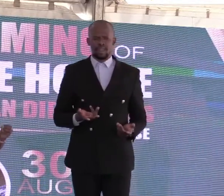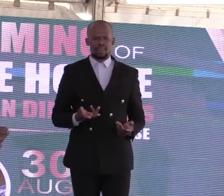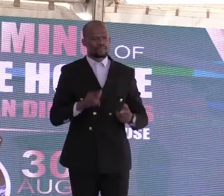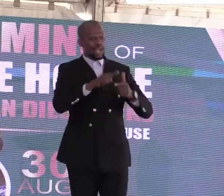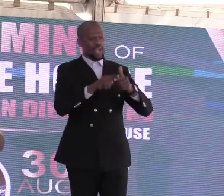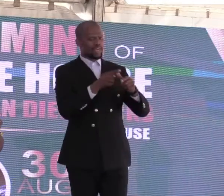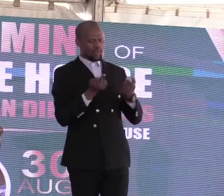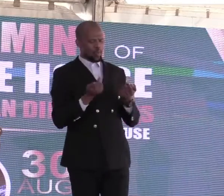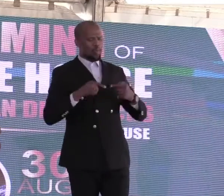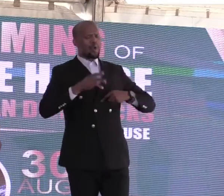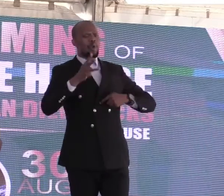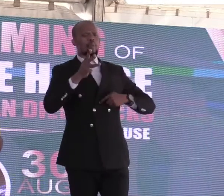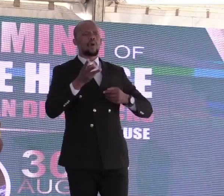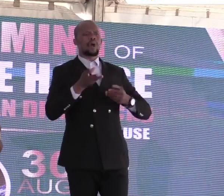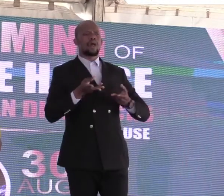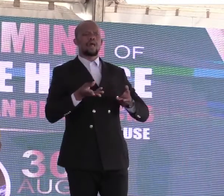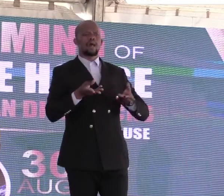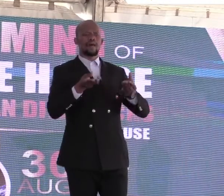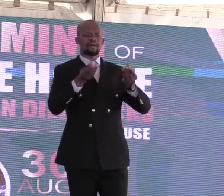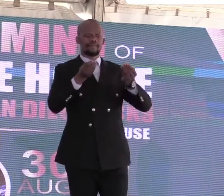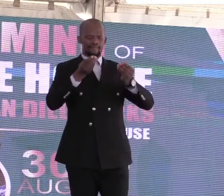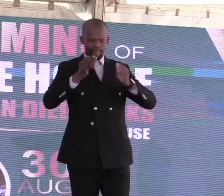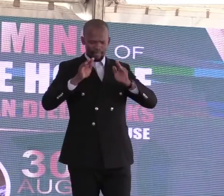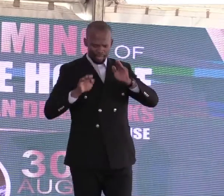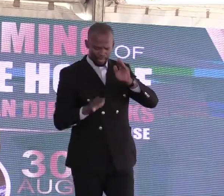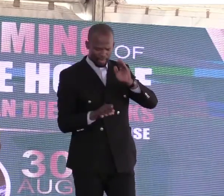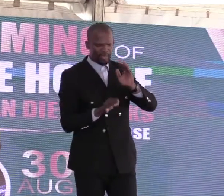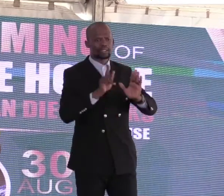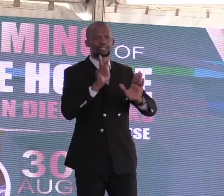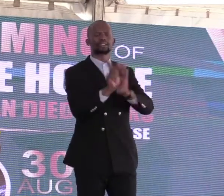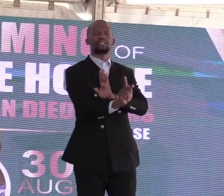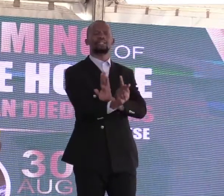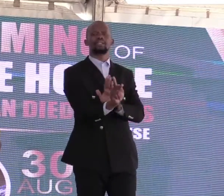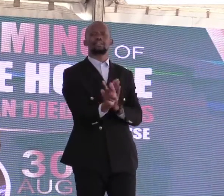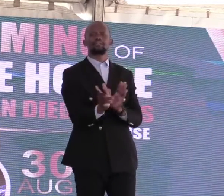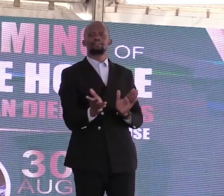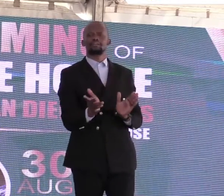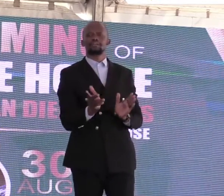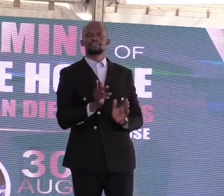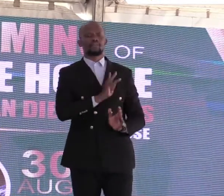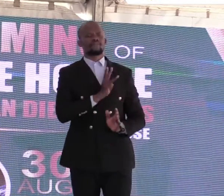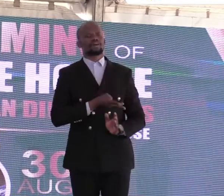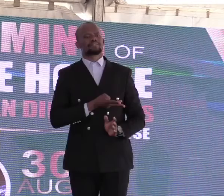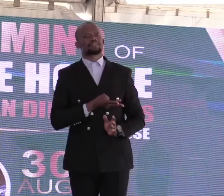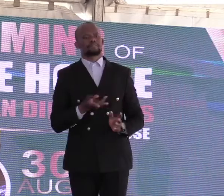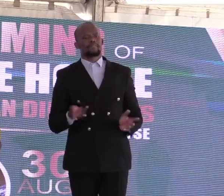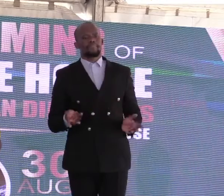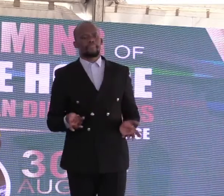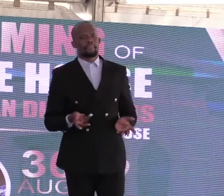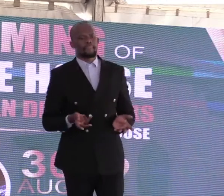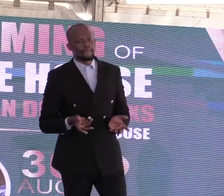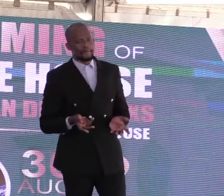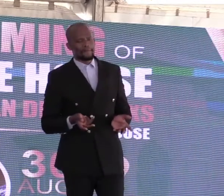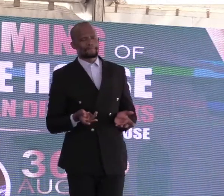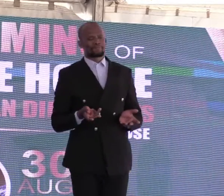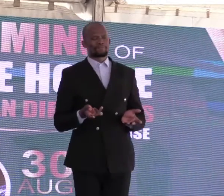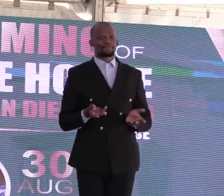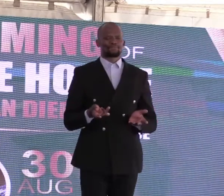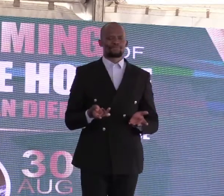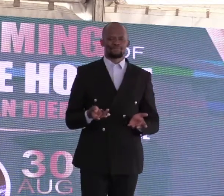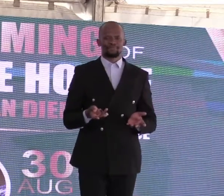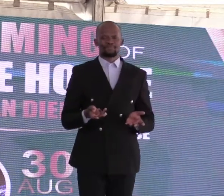will have less killings of our women. And with